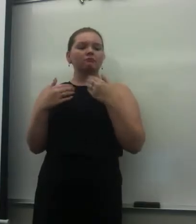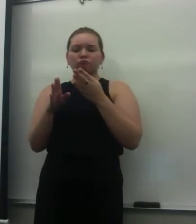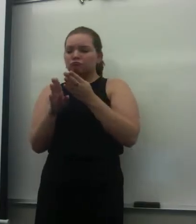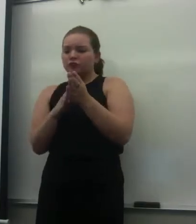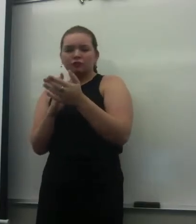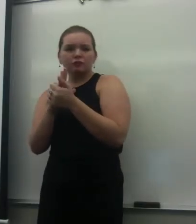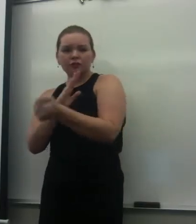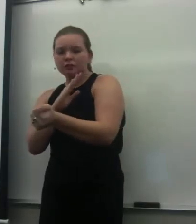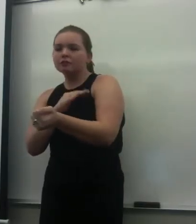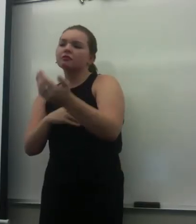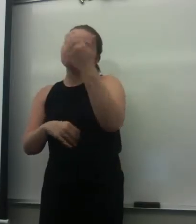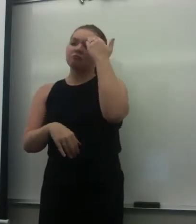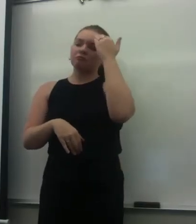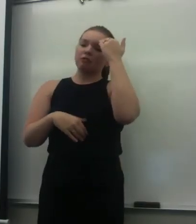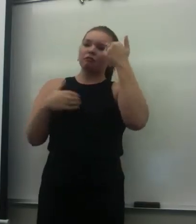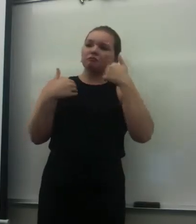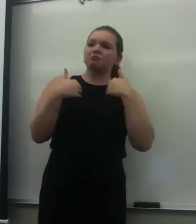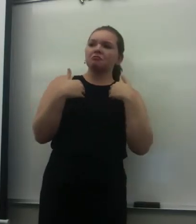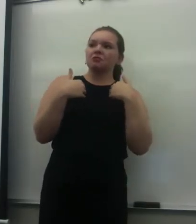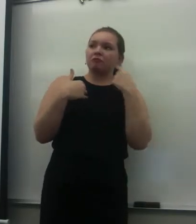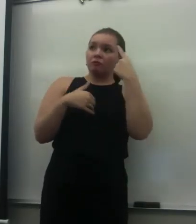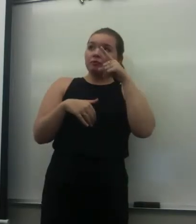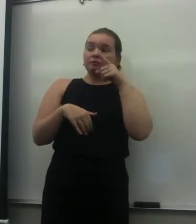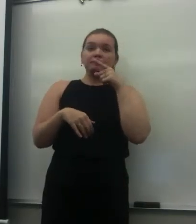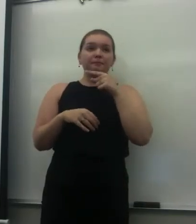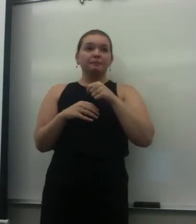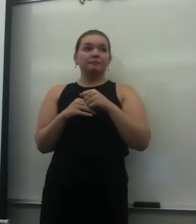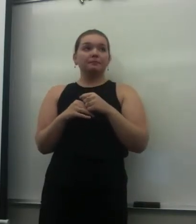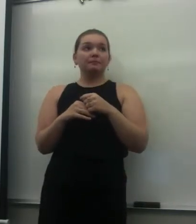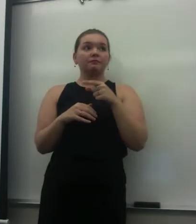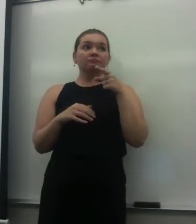and knowledge required for specific interpreting situation.